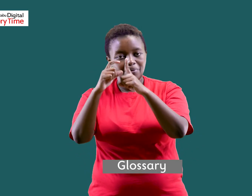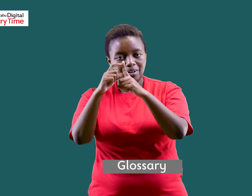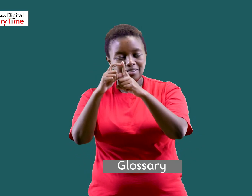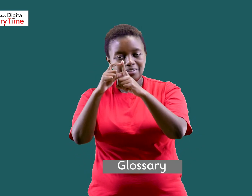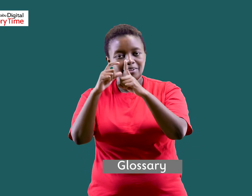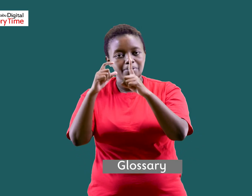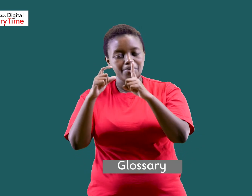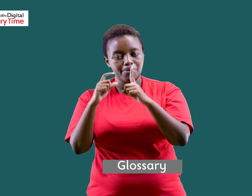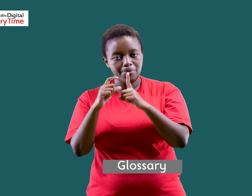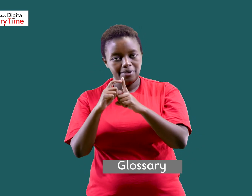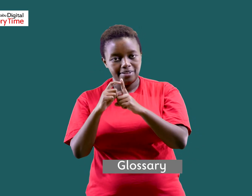Glossary.